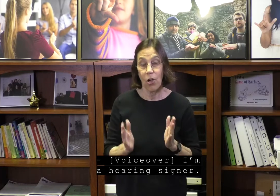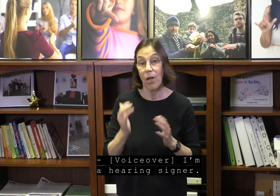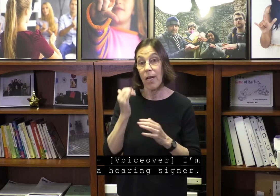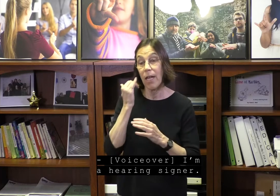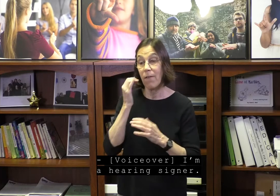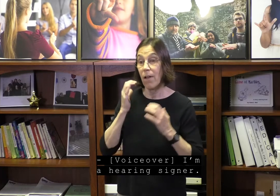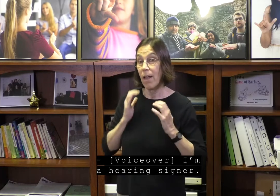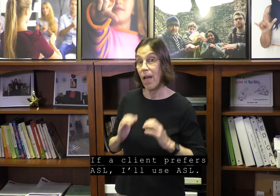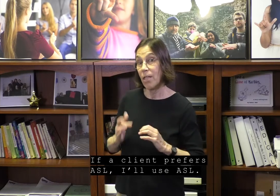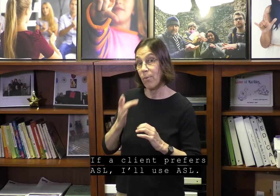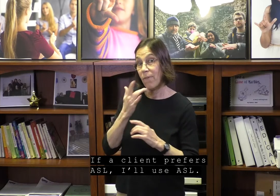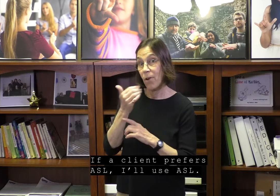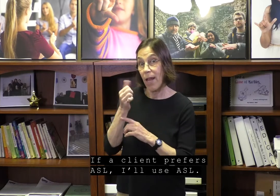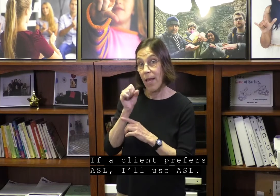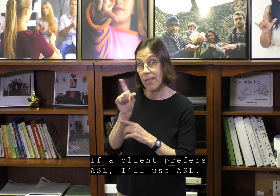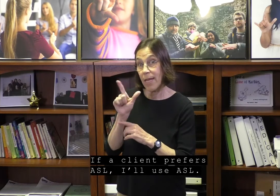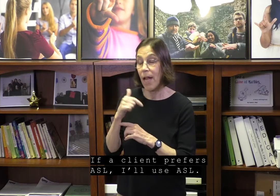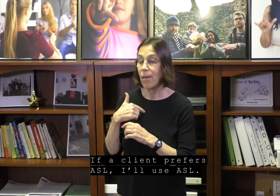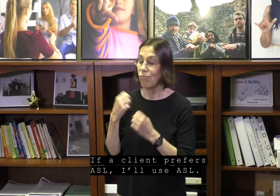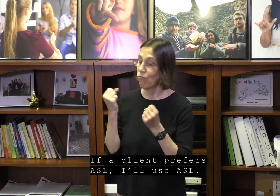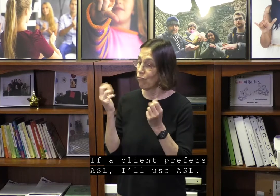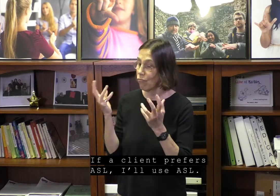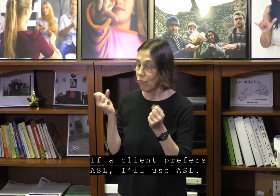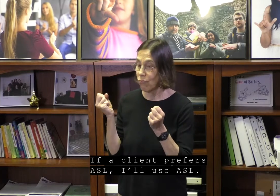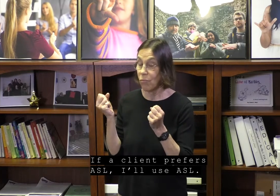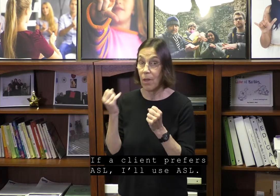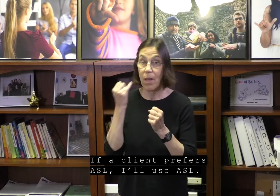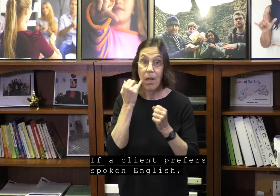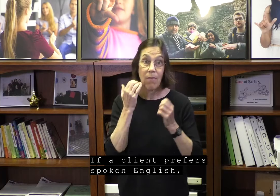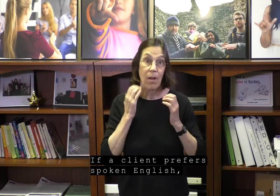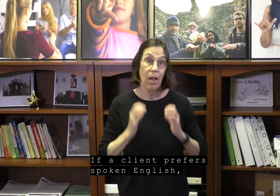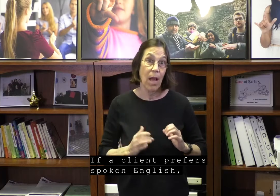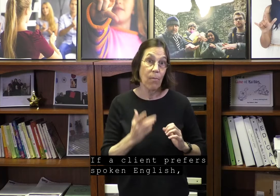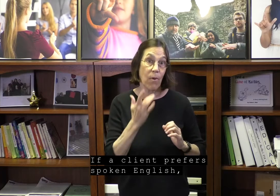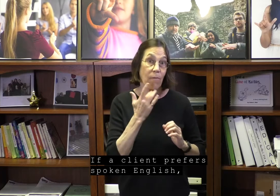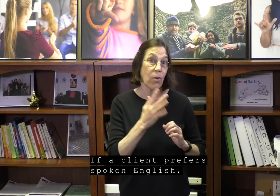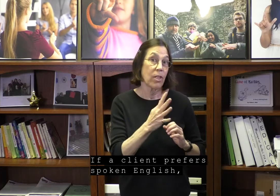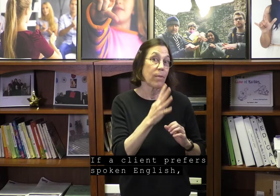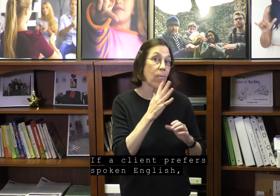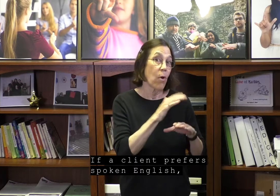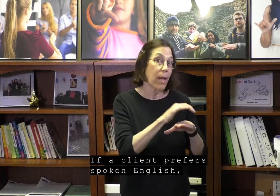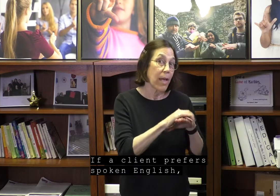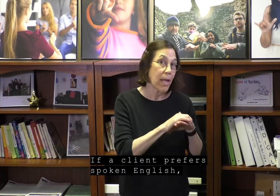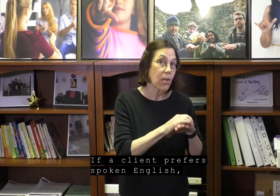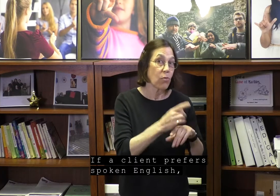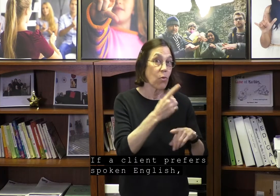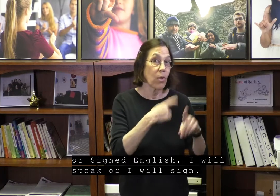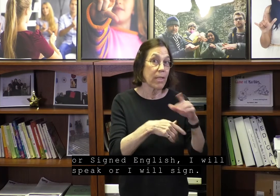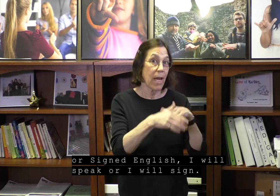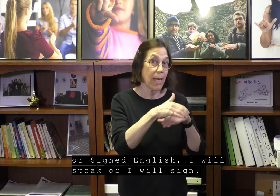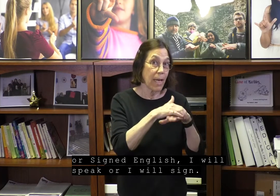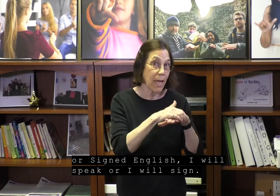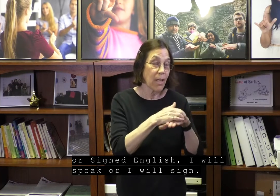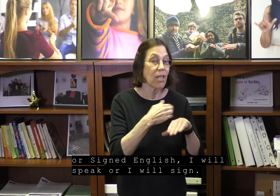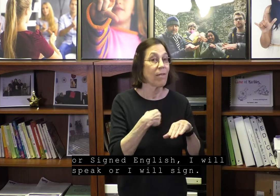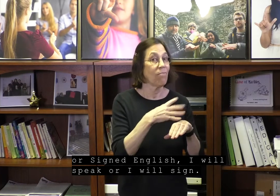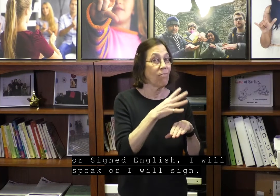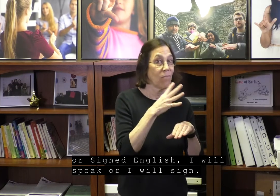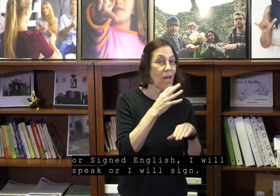I'm a hearing signer. If a client prefers ASL, I'll use ASL. If a client prefers spoken English or